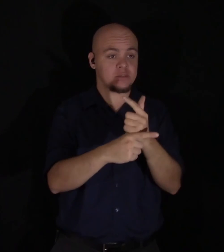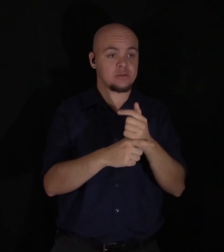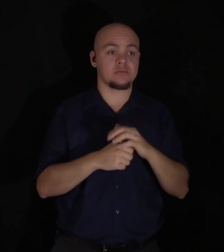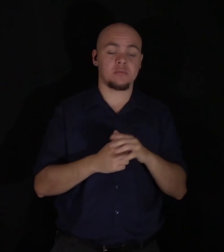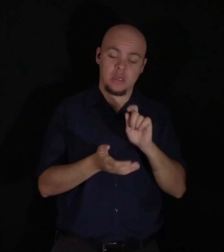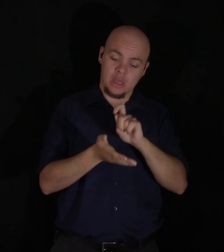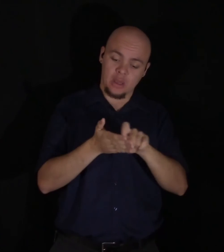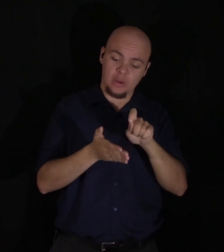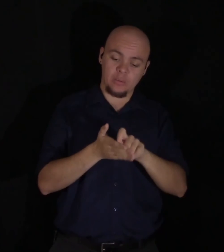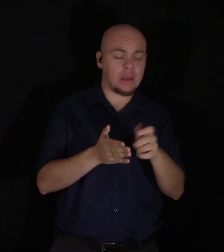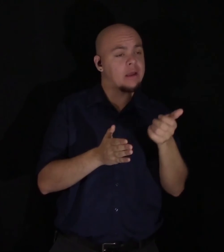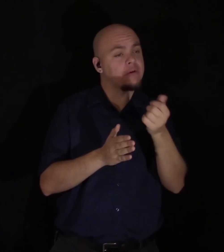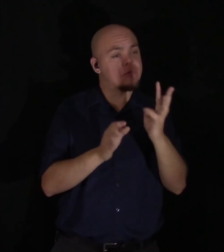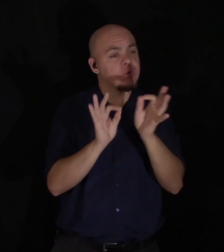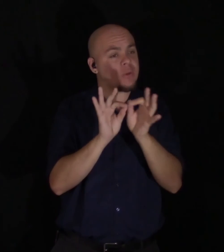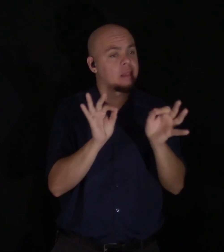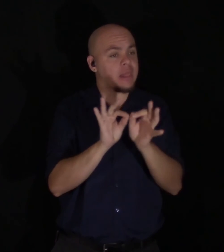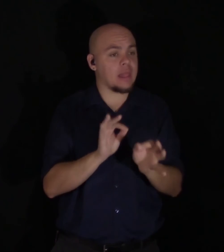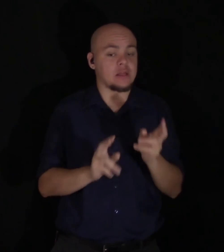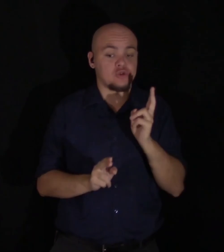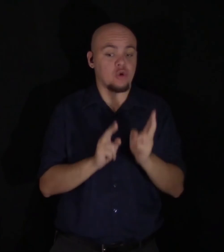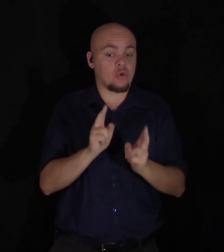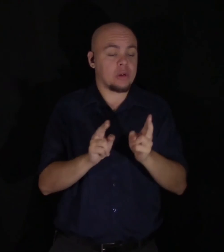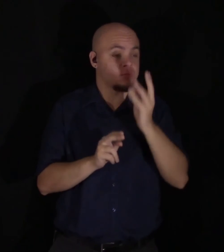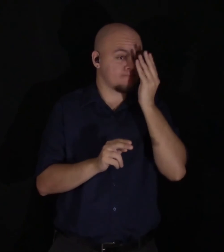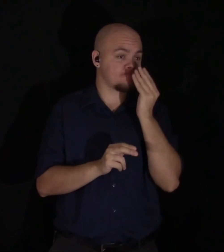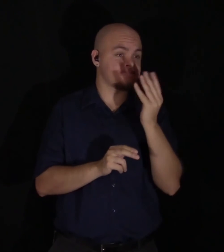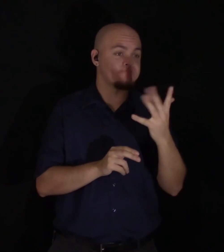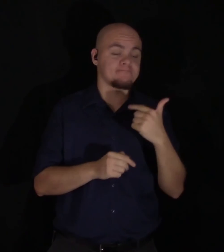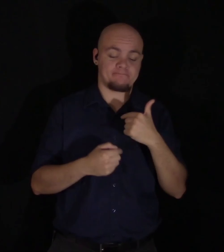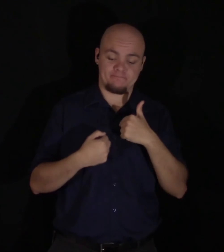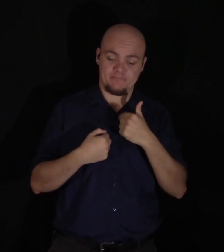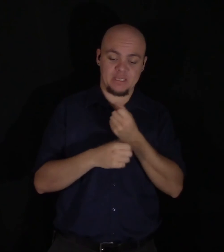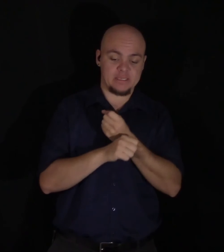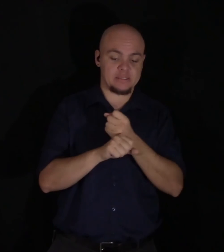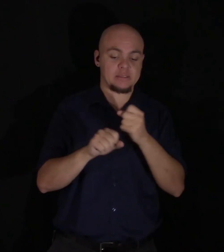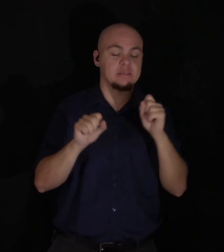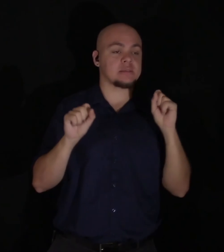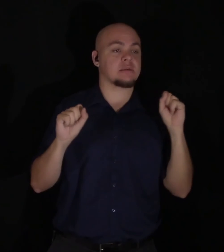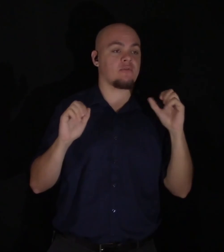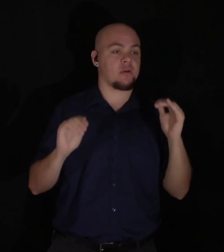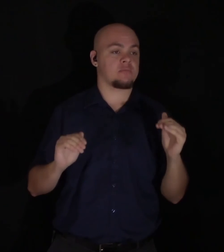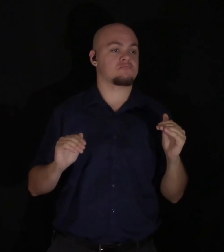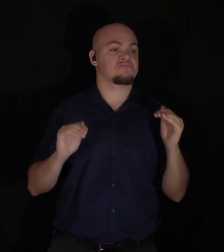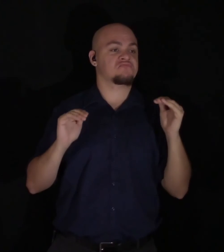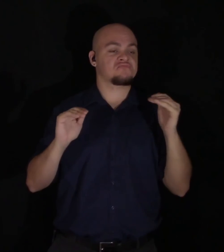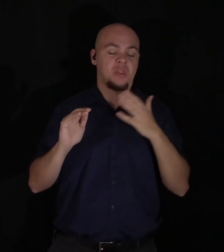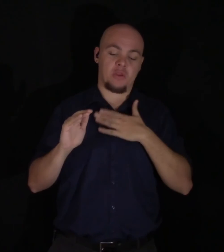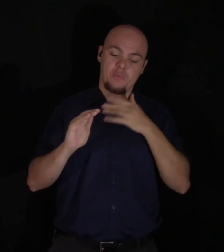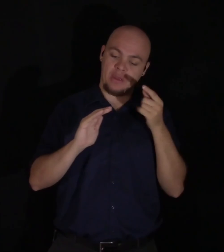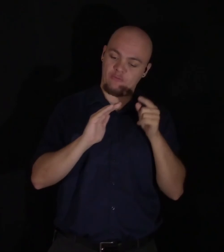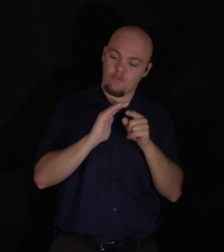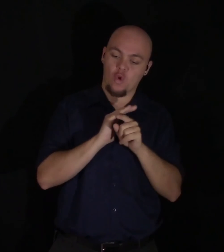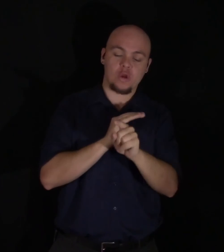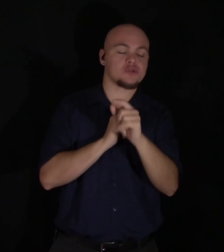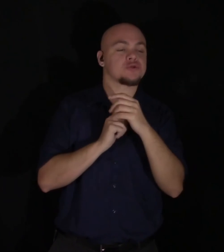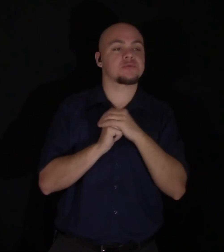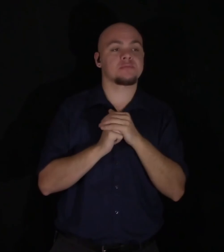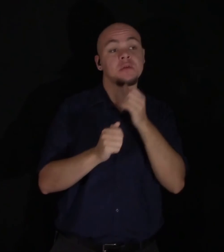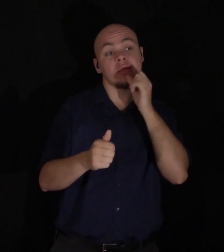few lines in haste to say that I am safe and well advanced on my voyage. This letter will reach England